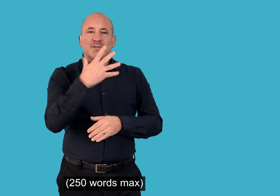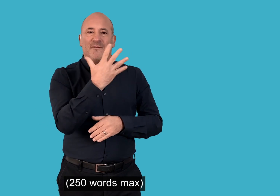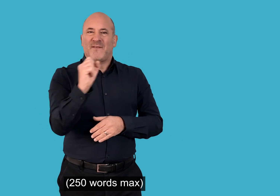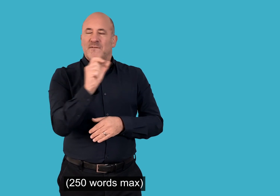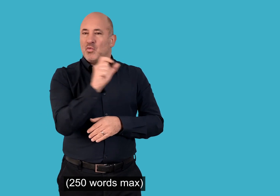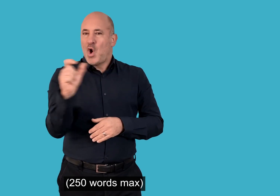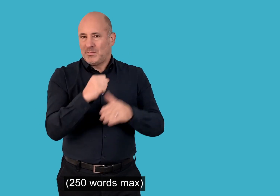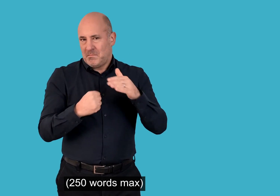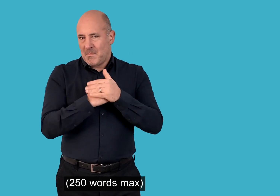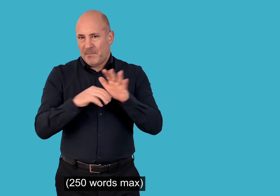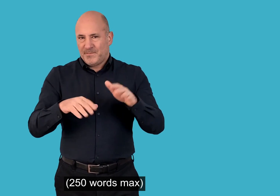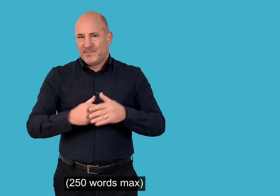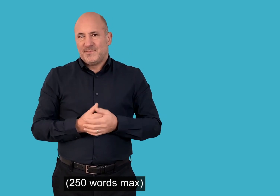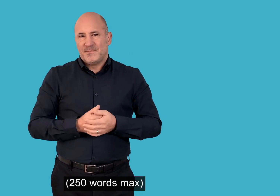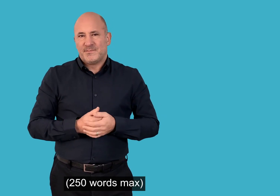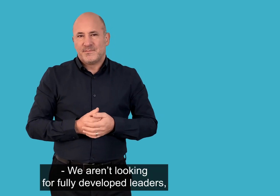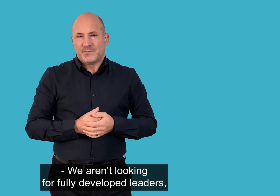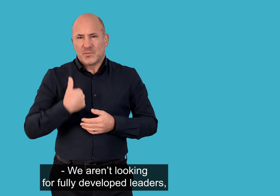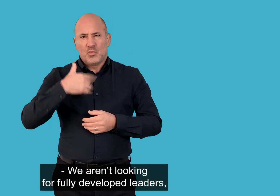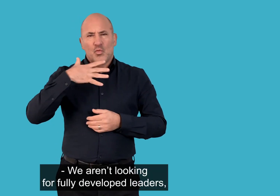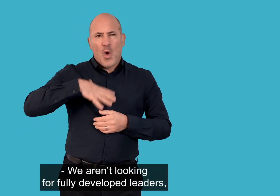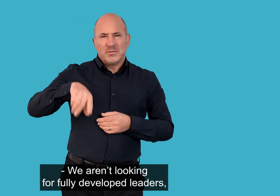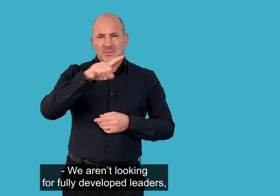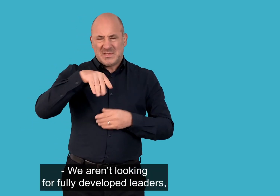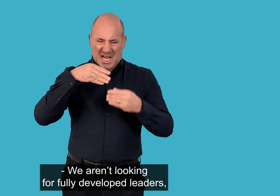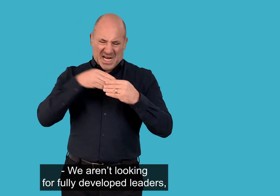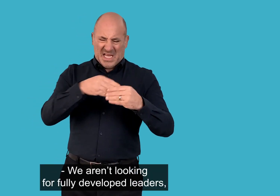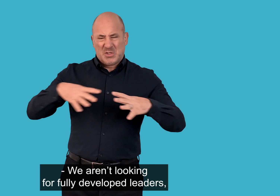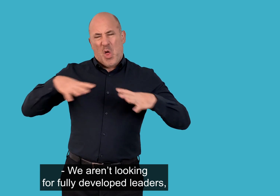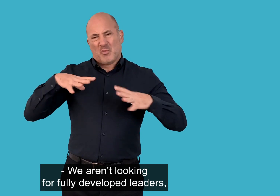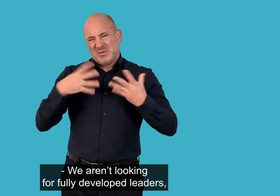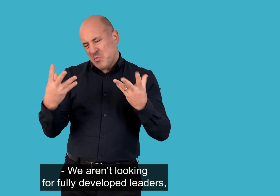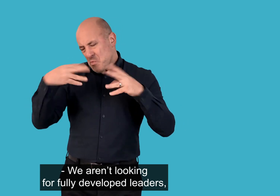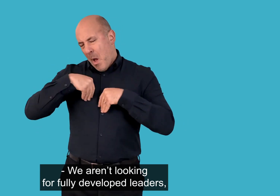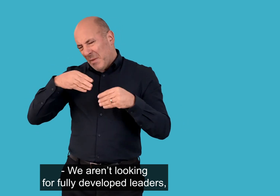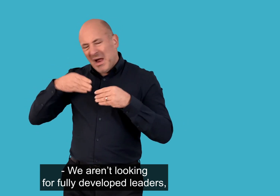250 words max. We aren't looking for fully developed leaders.